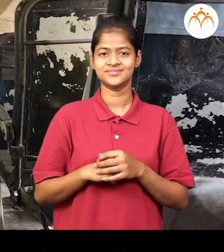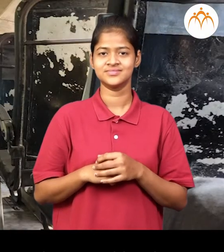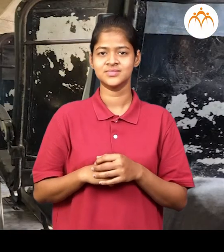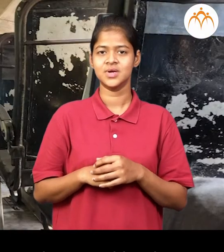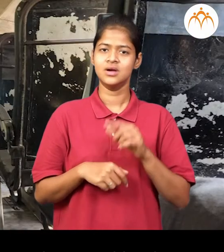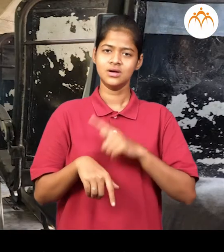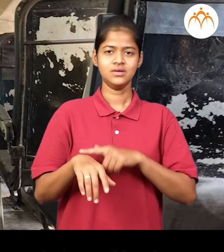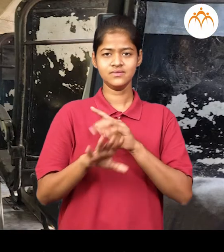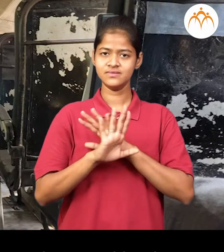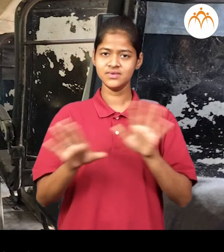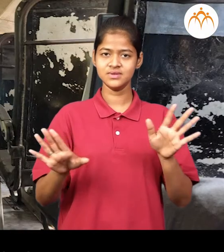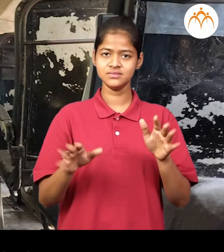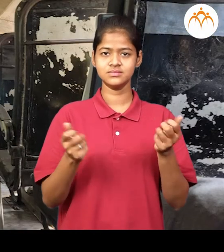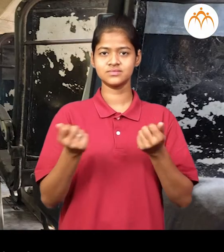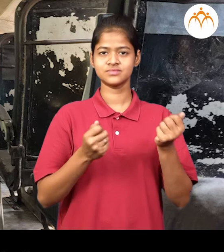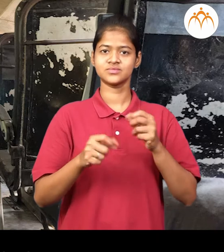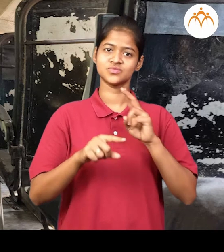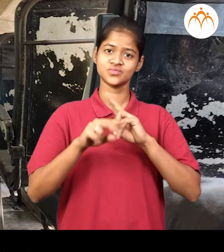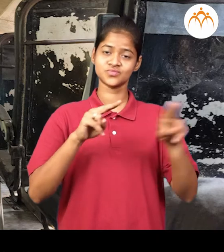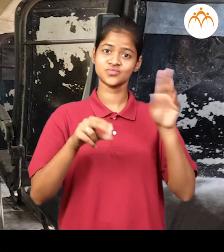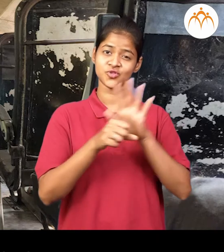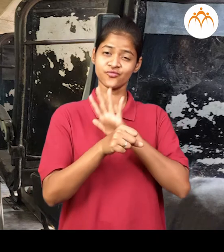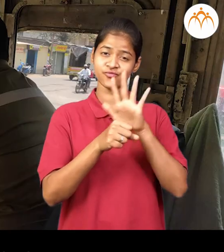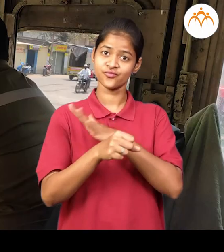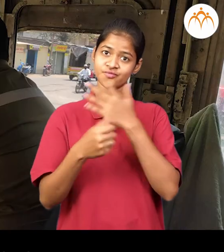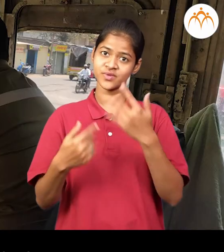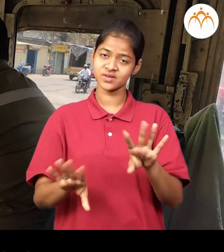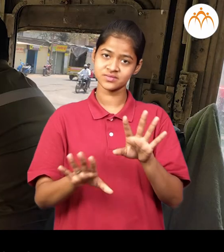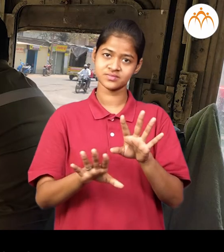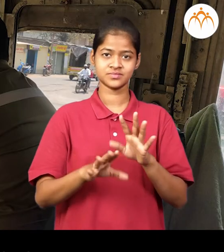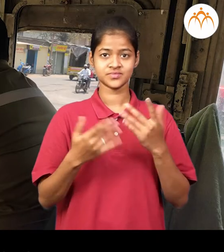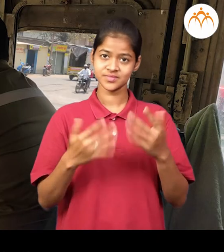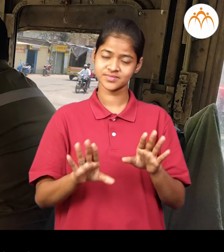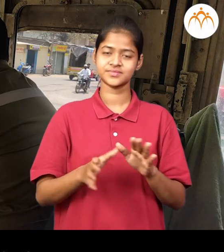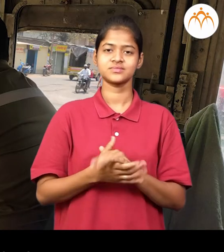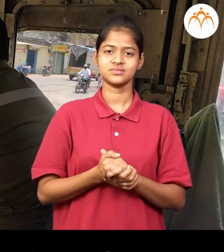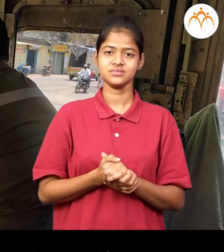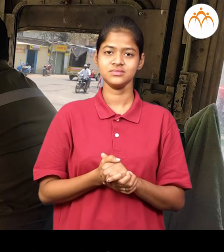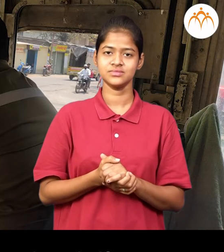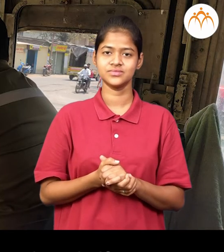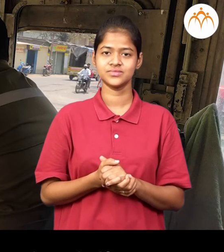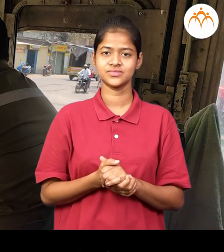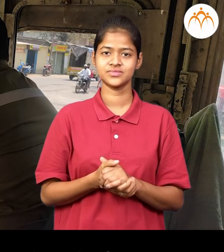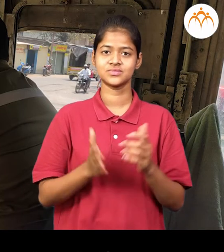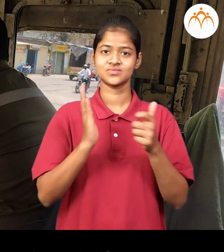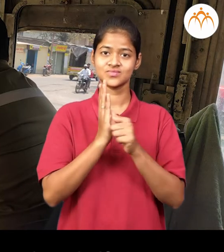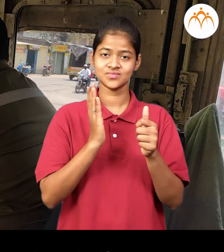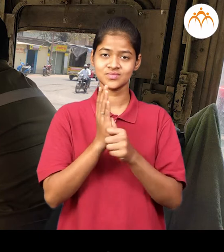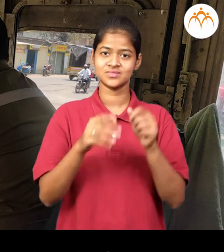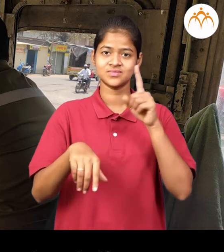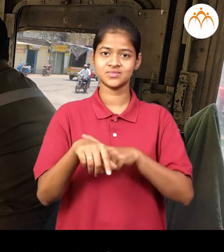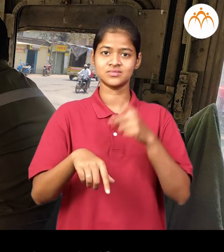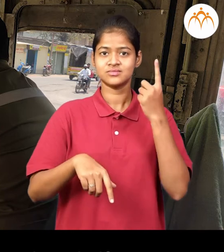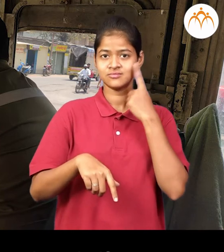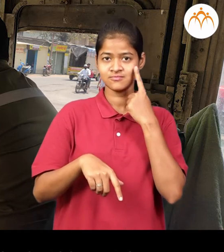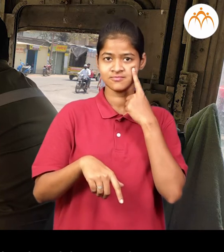uncle turned back. Driver uncle said, it is time now. Have all the passengers